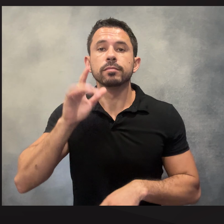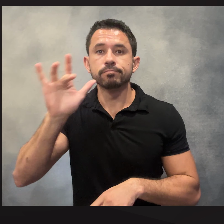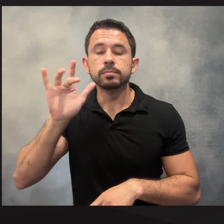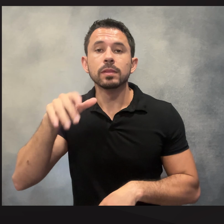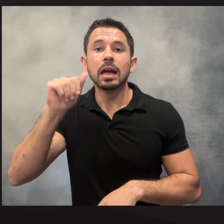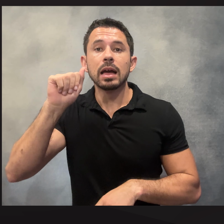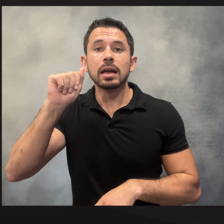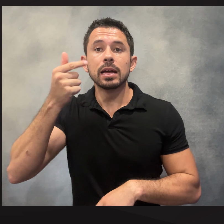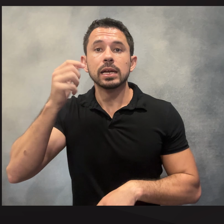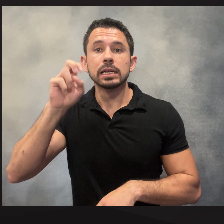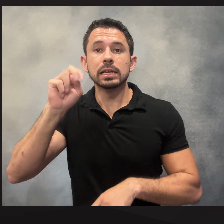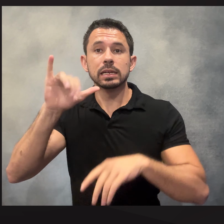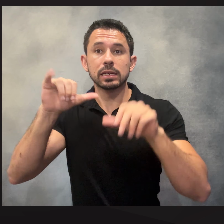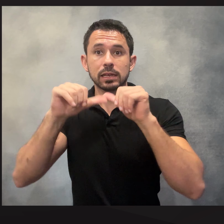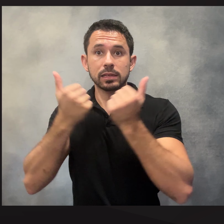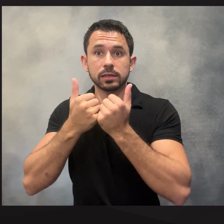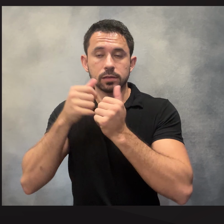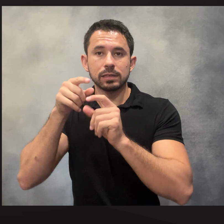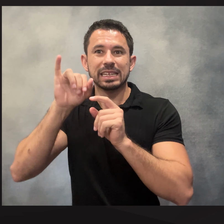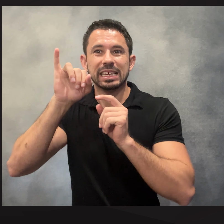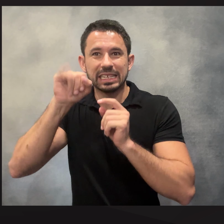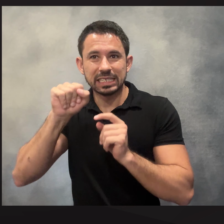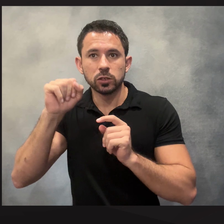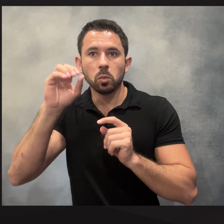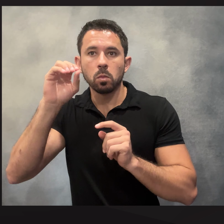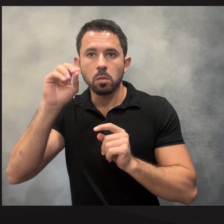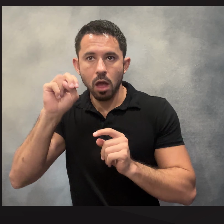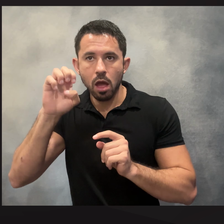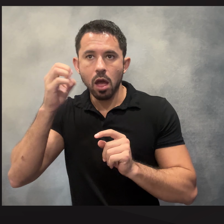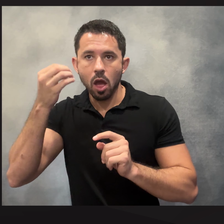IS1 of DSNY.